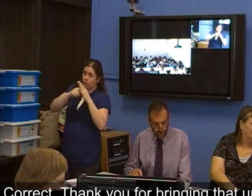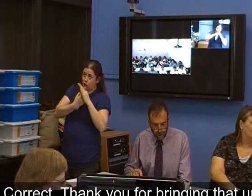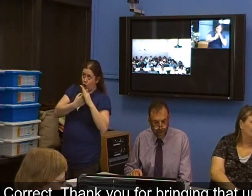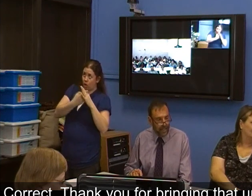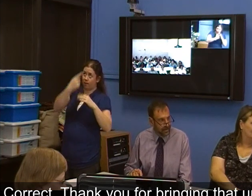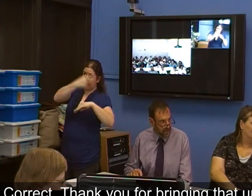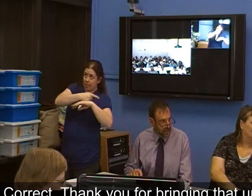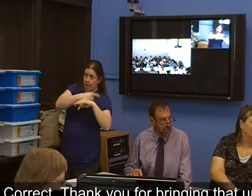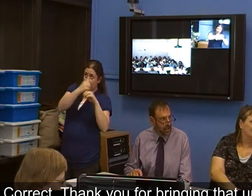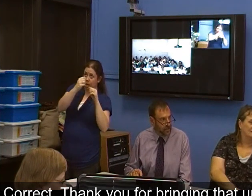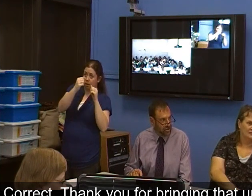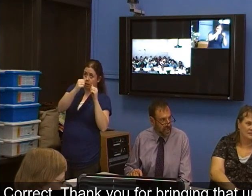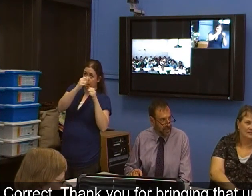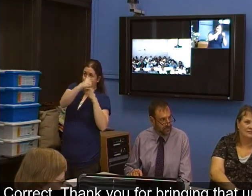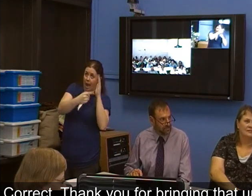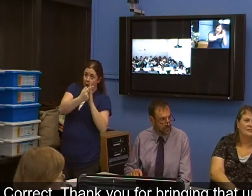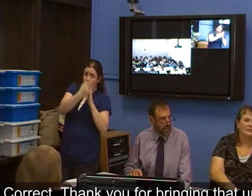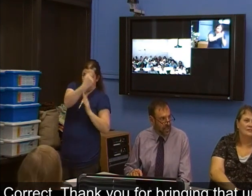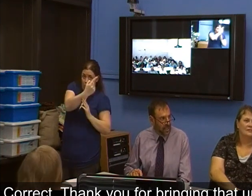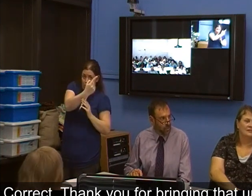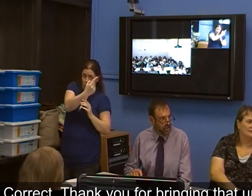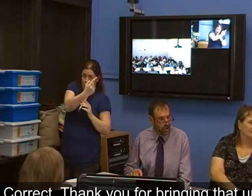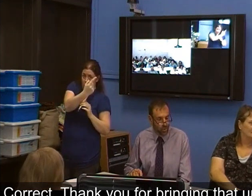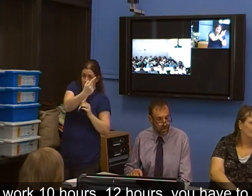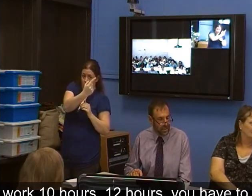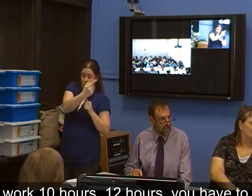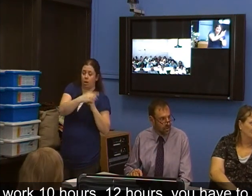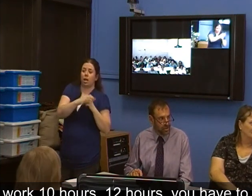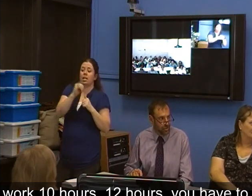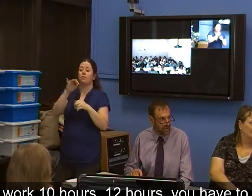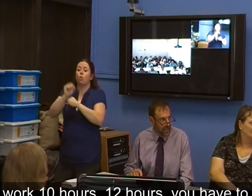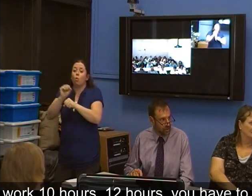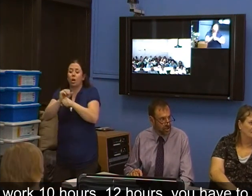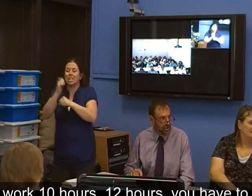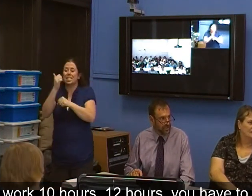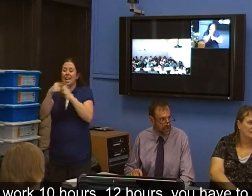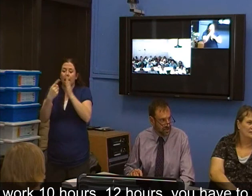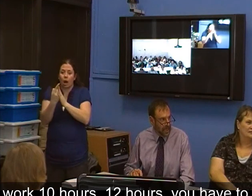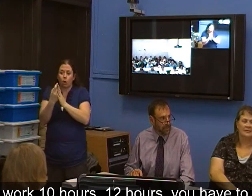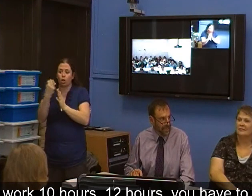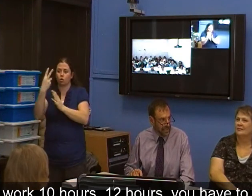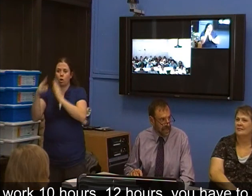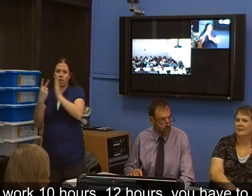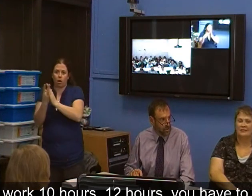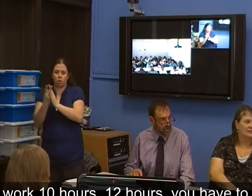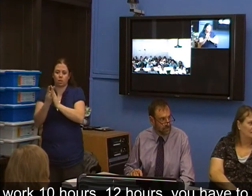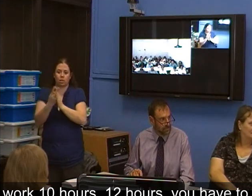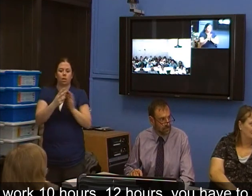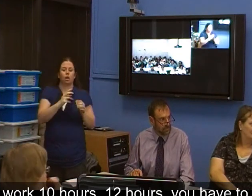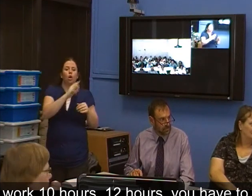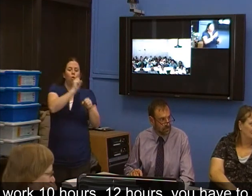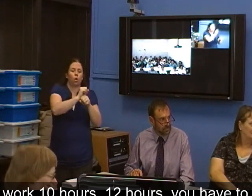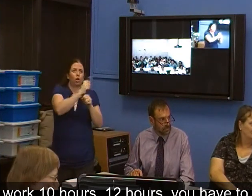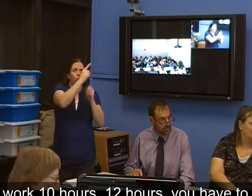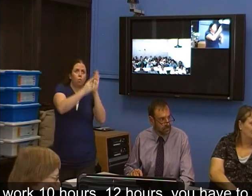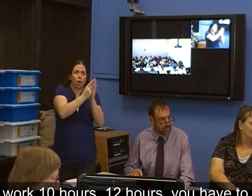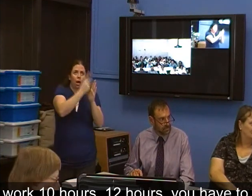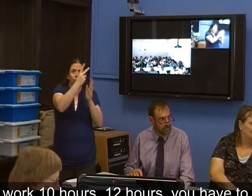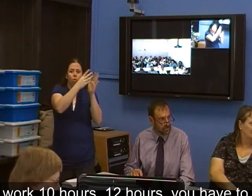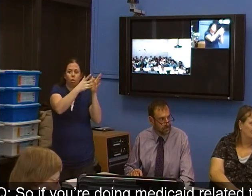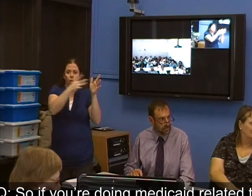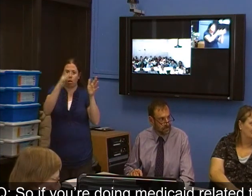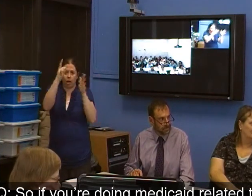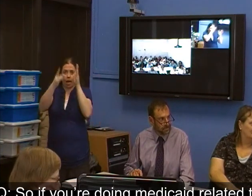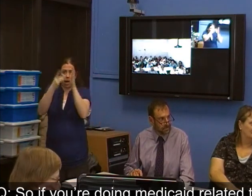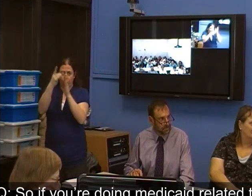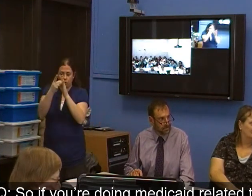at the beginning of your day. And whether you work 10 hours, 12 hours, you have to stop at 8 hours. So if you're doing Medicaid-related things late